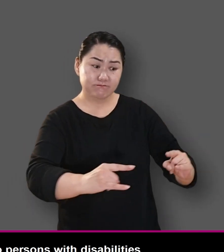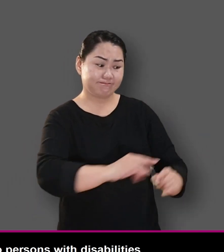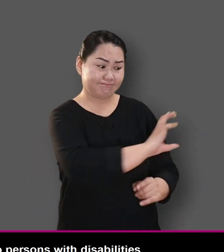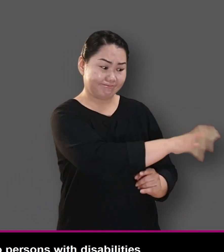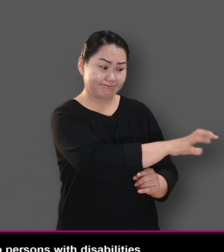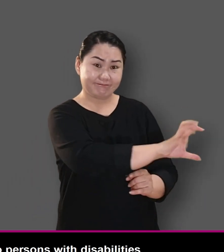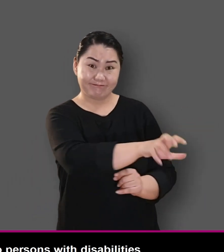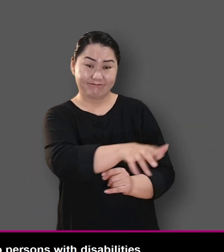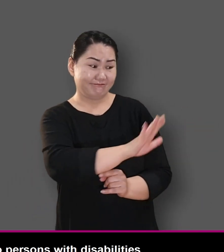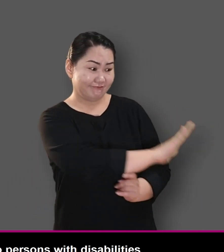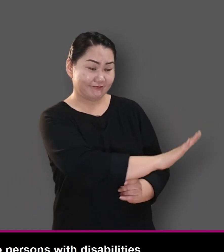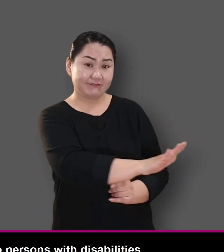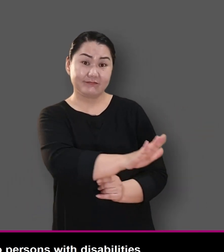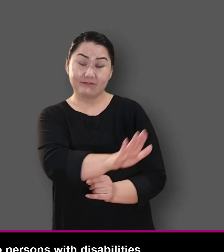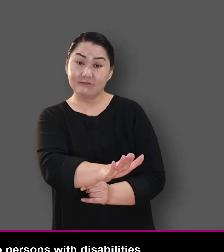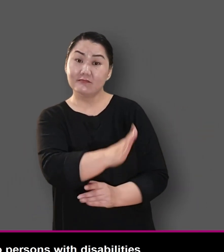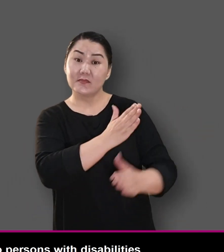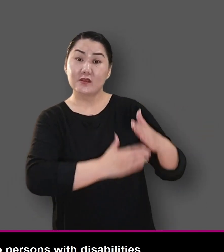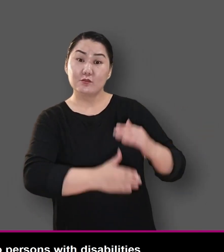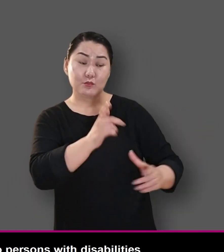are not accessible to persons with disabilities,